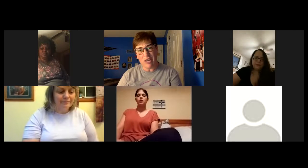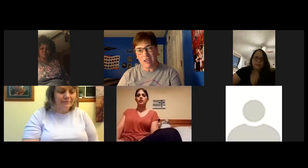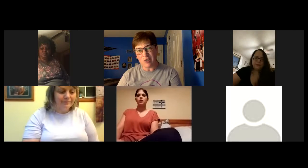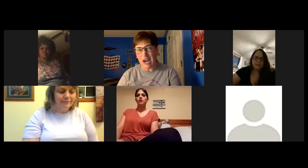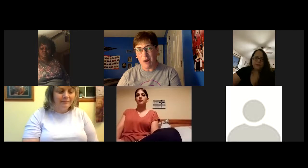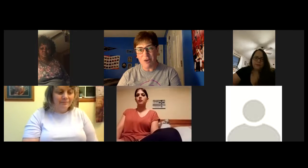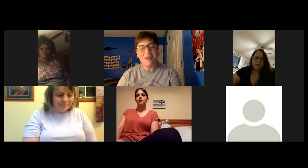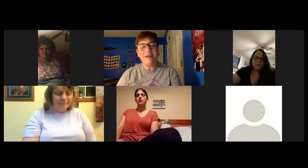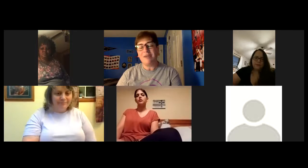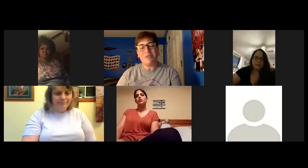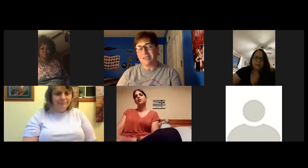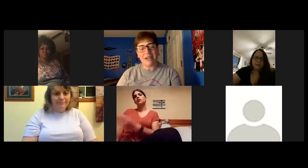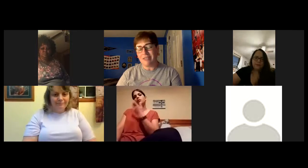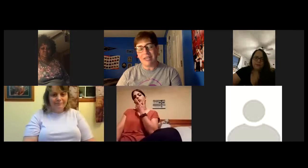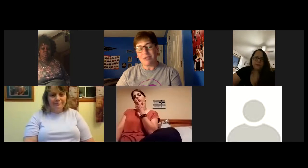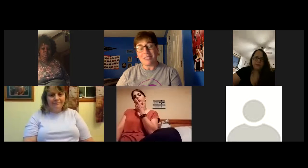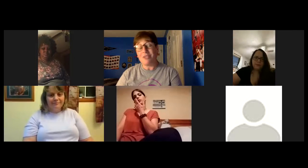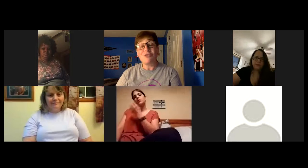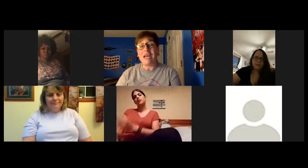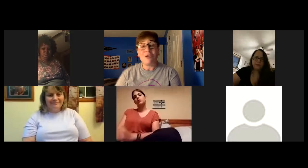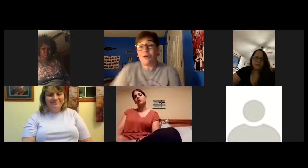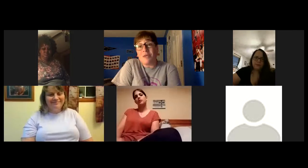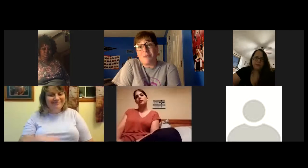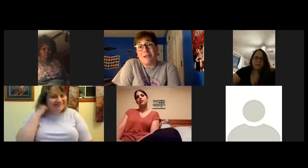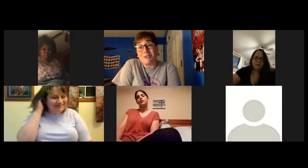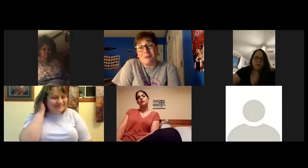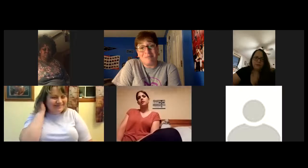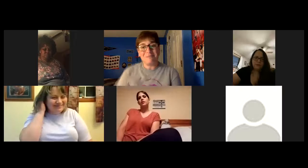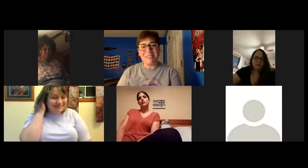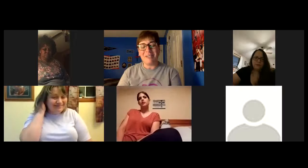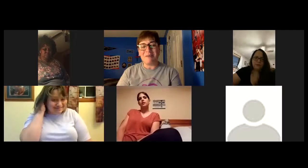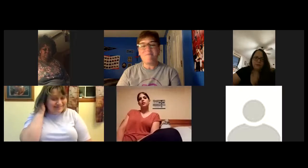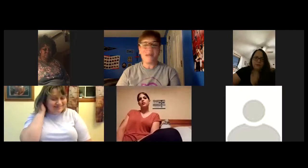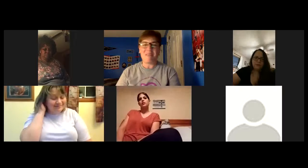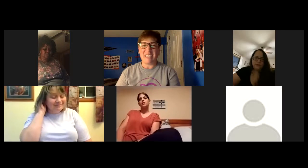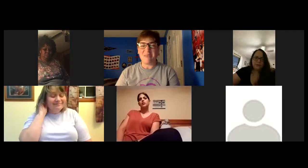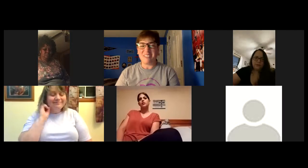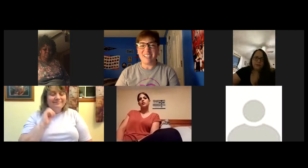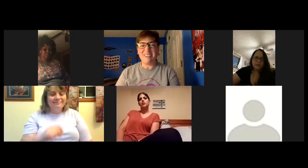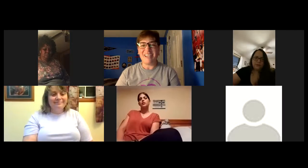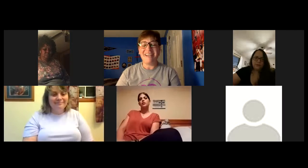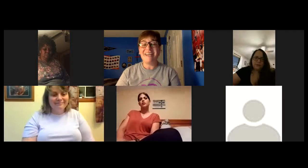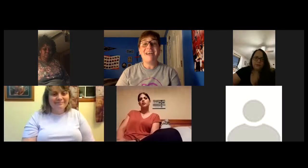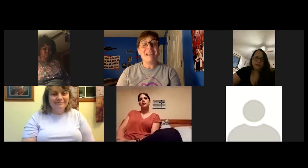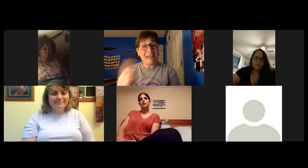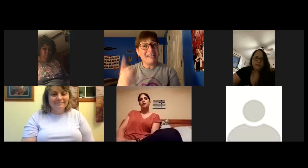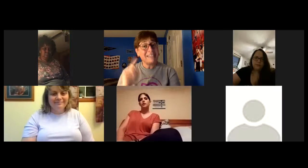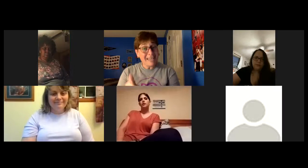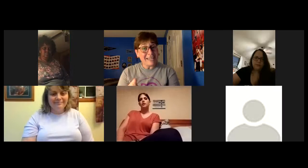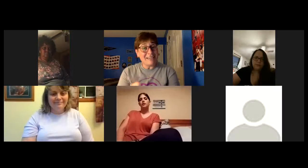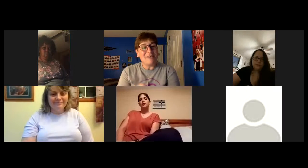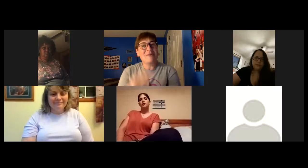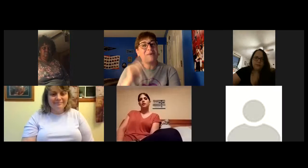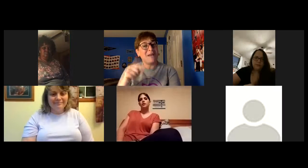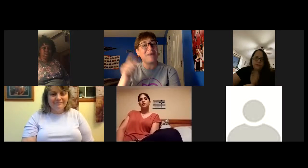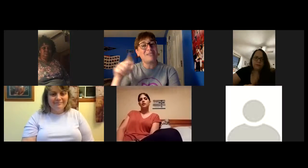saying we, us, or our? Which I don't think anyone's going to do that. You could always spell it to them, but I don't think anyone's going to do that. Now, like I